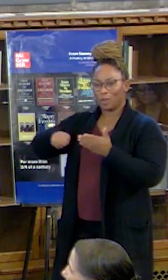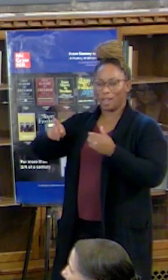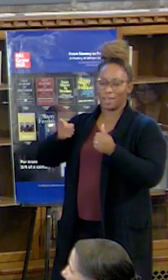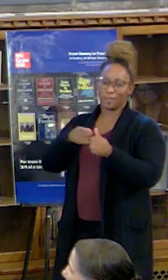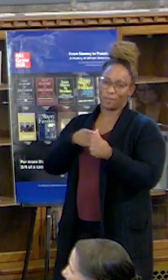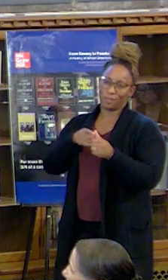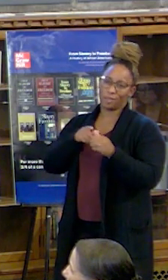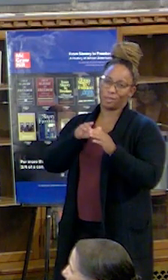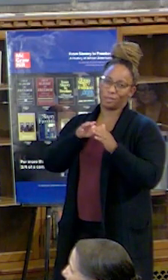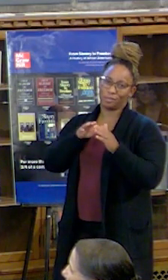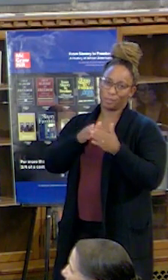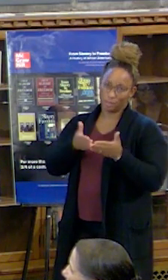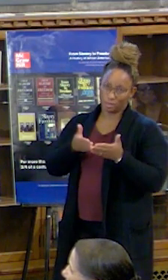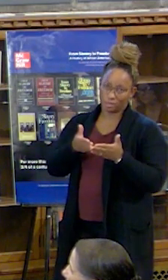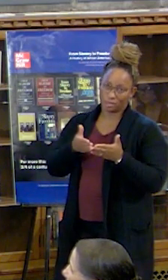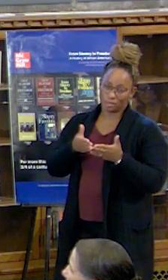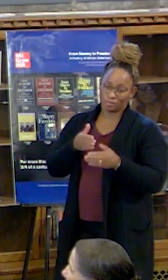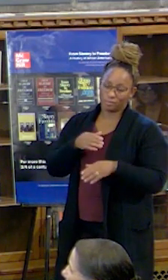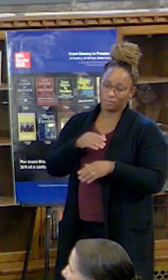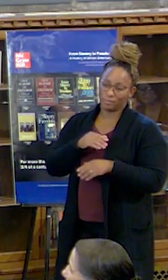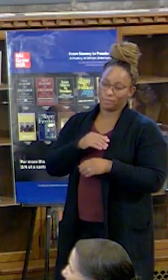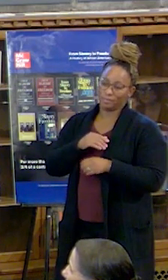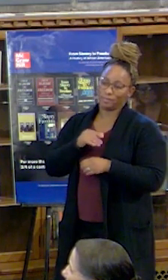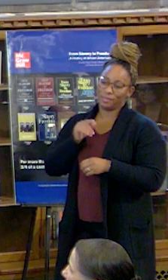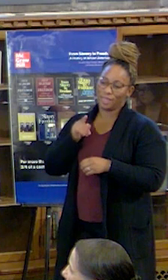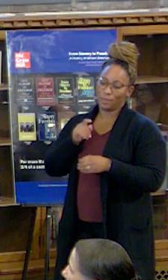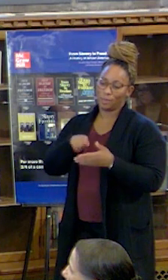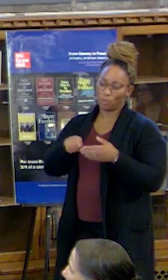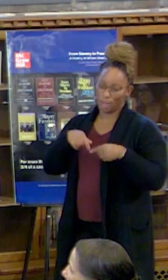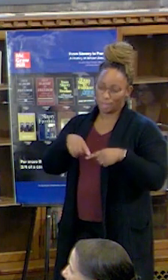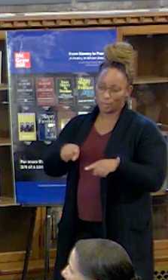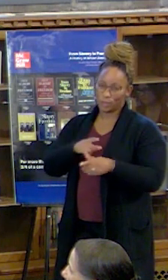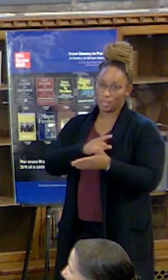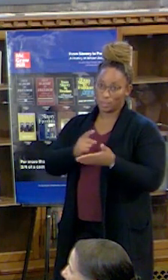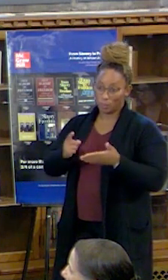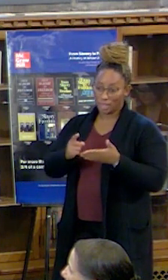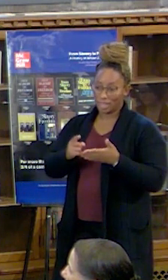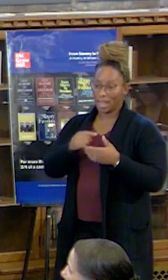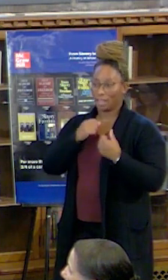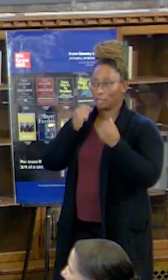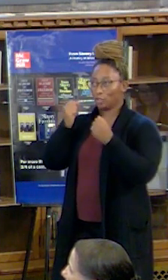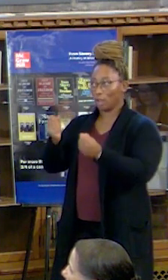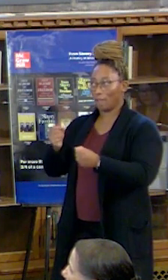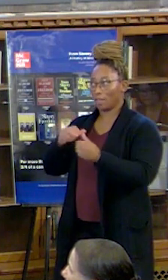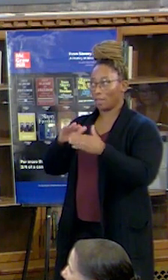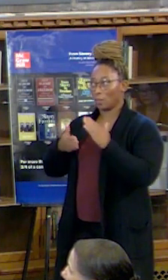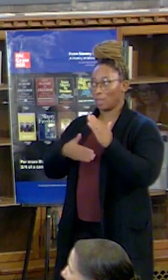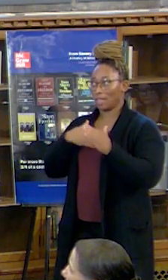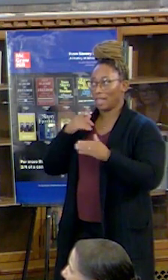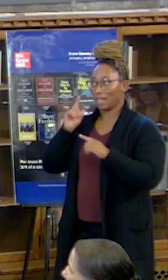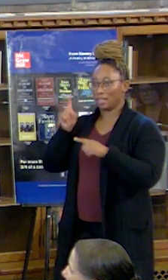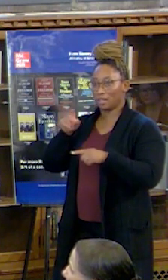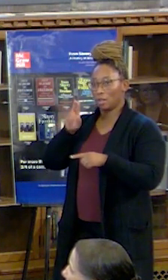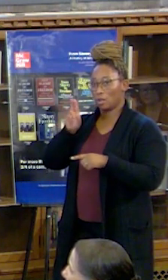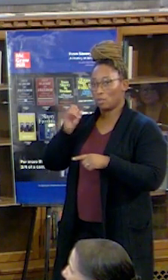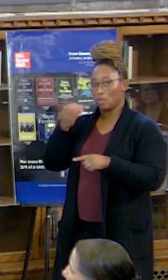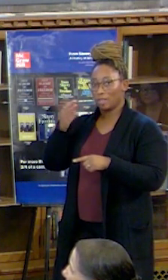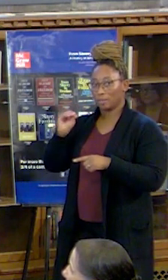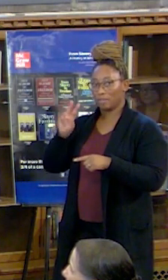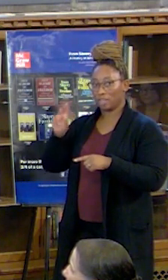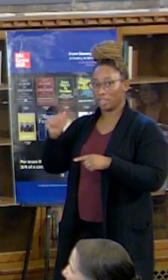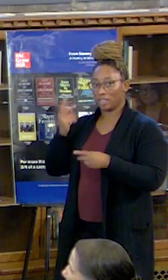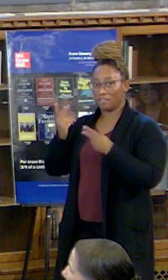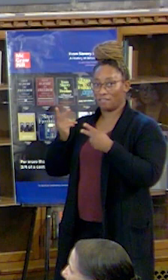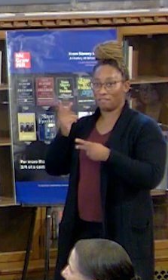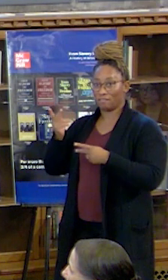from to fre he was writing his book during the week and driving up on the weekends to Richmond Virginia to